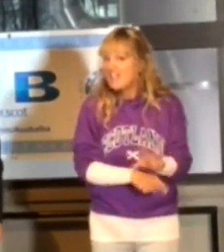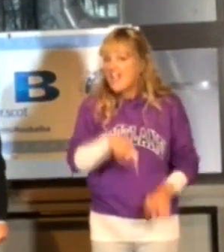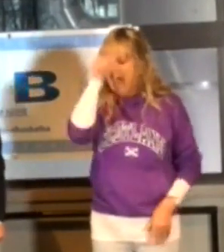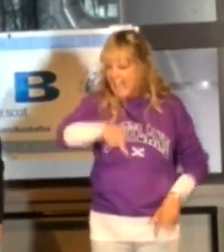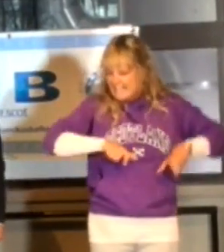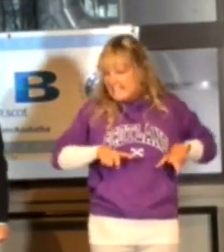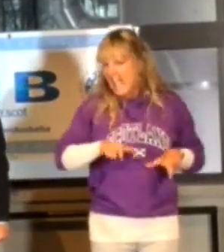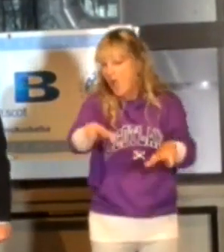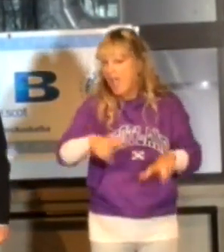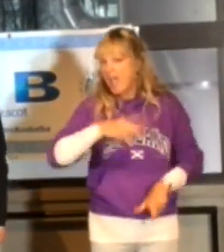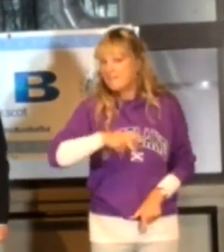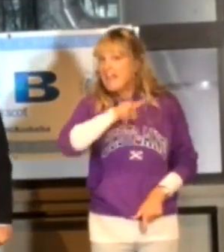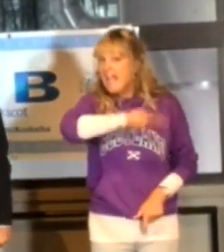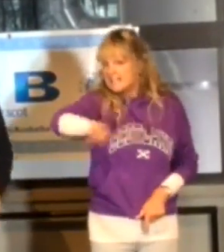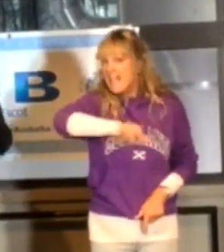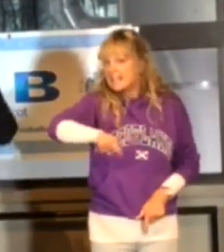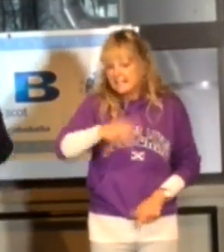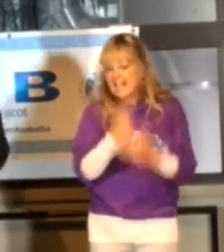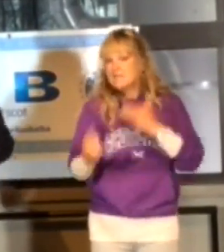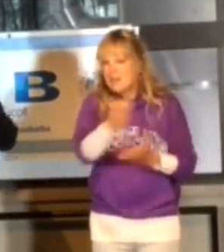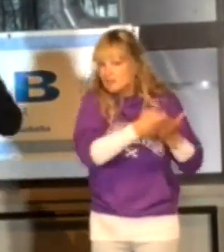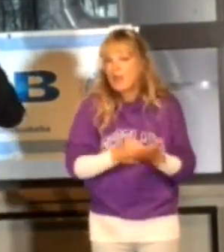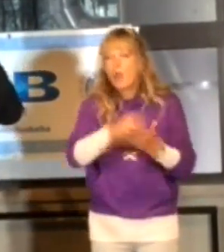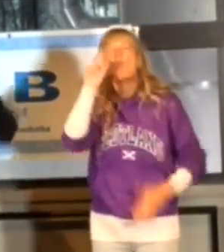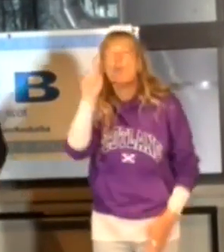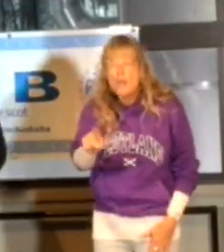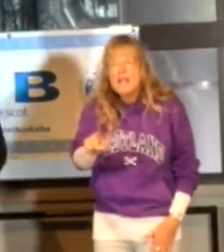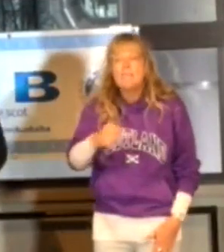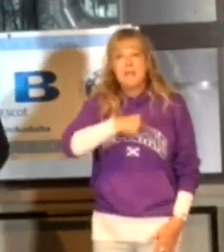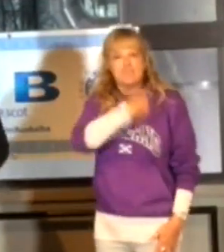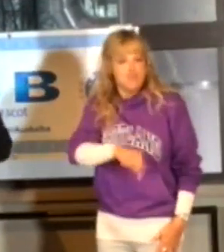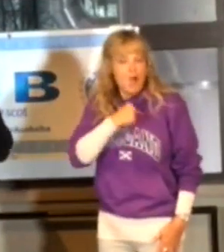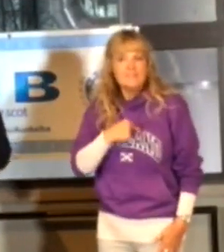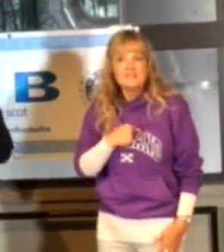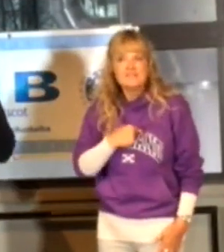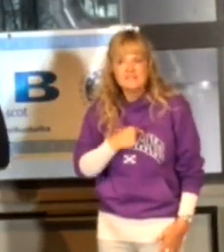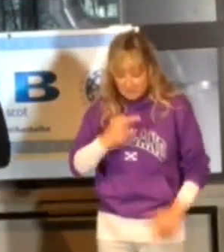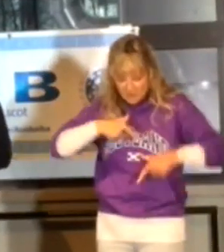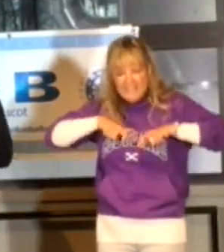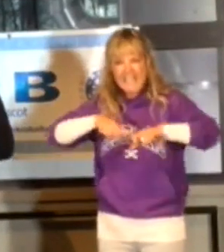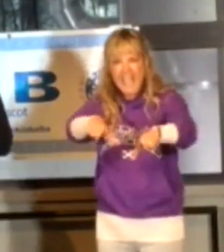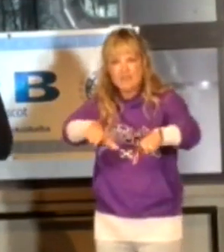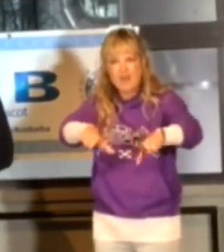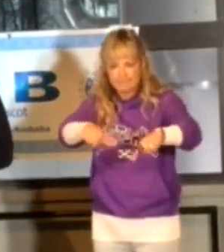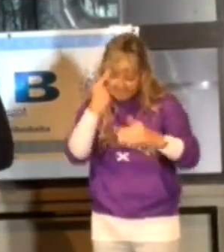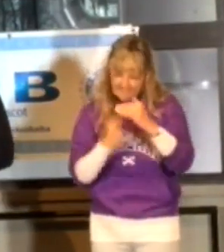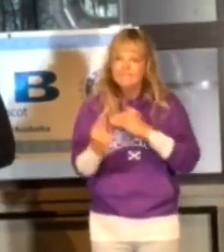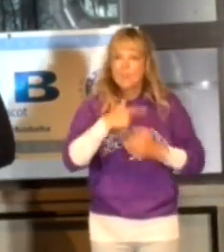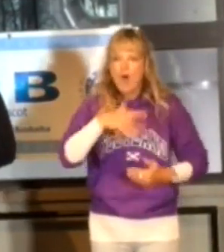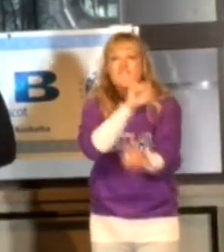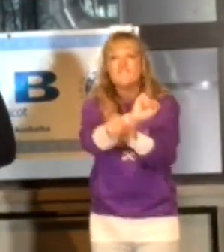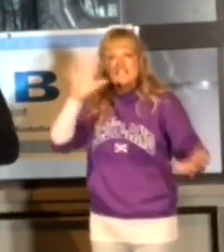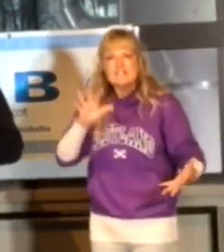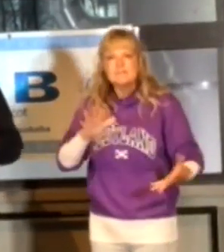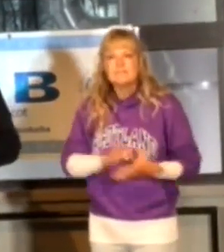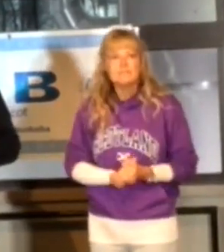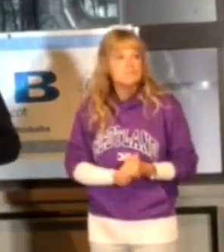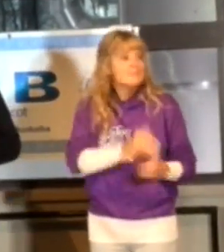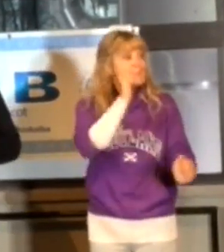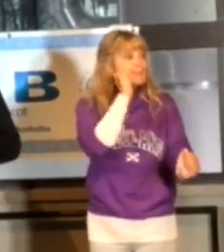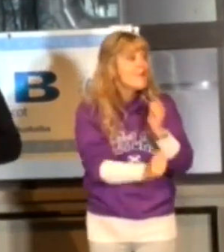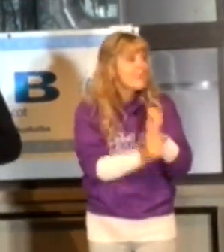carry out the referendum that we have been promised in order to deliver our freedom. Brothers and